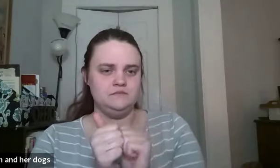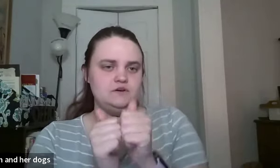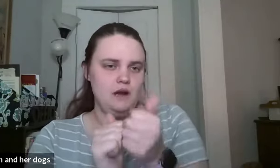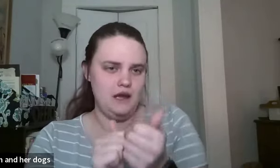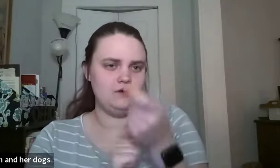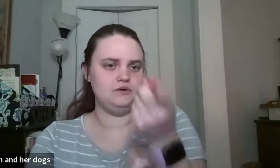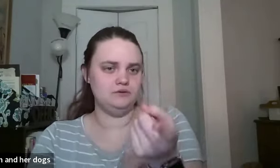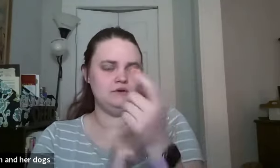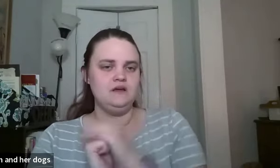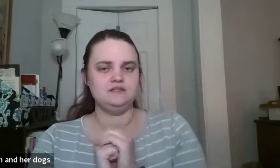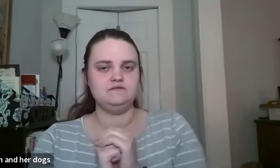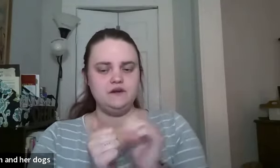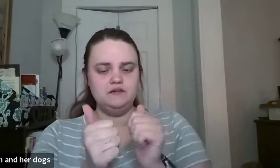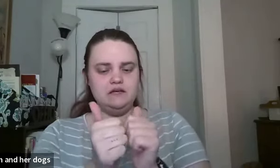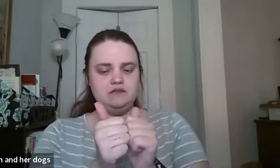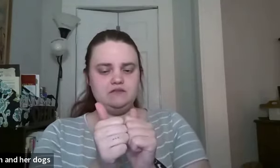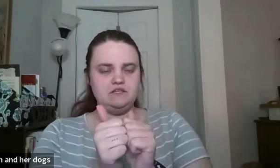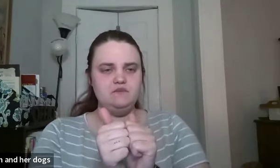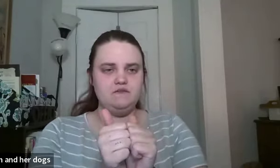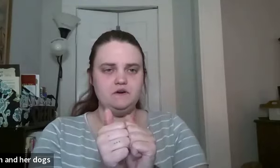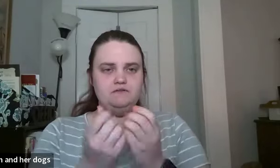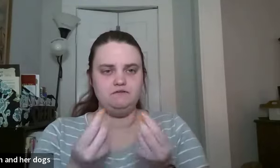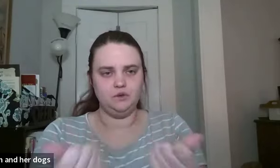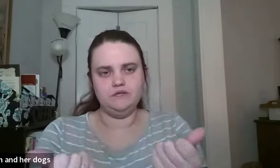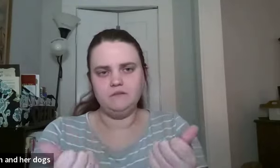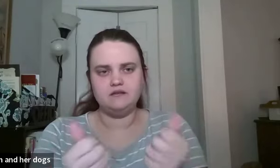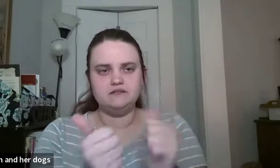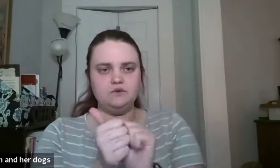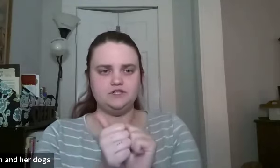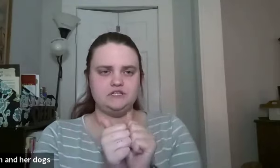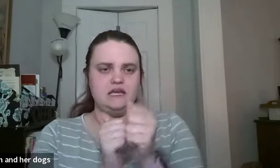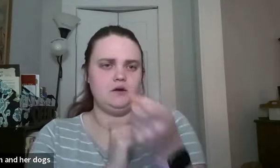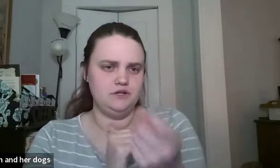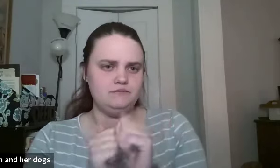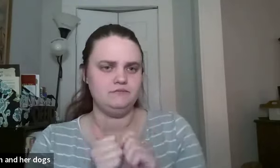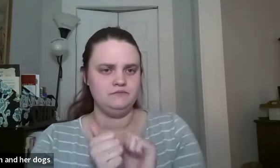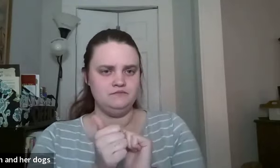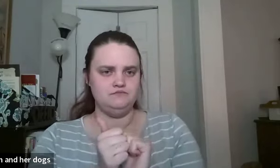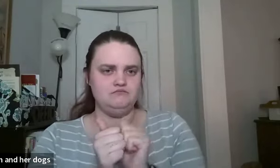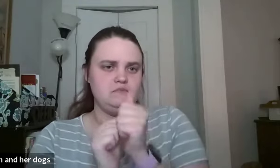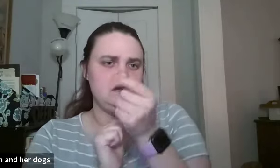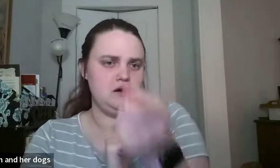So how you. It's very like, this can be a very fluid kind of sign where it's just like, how are you? How